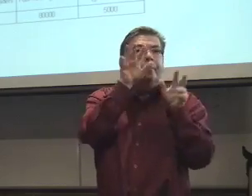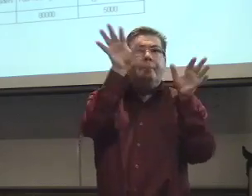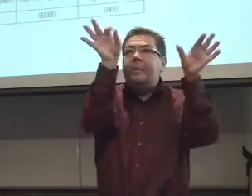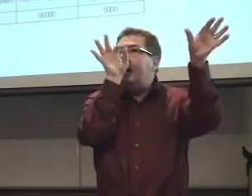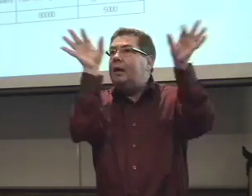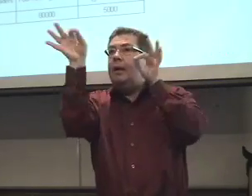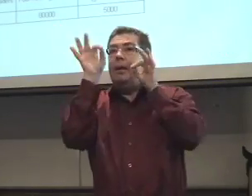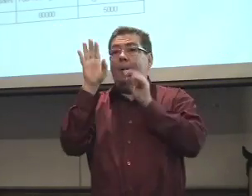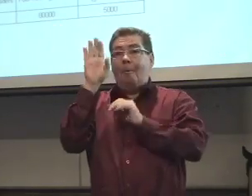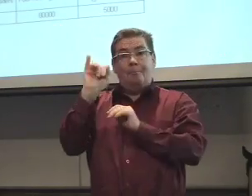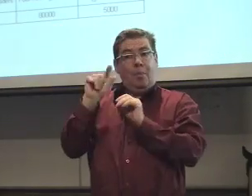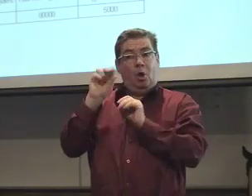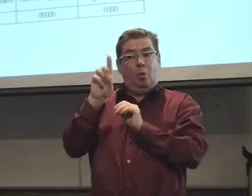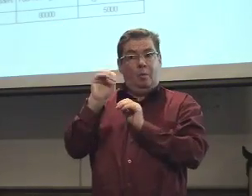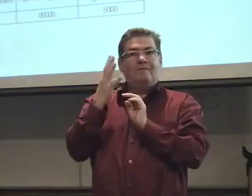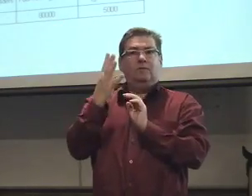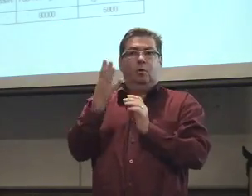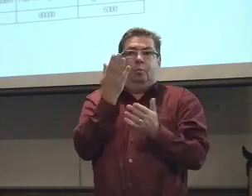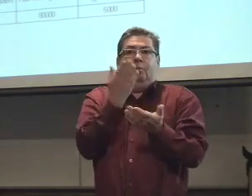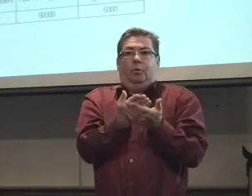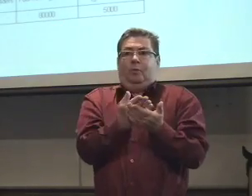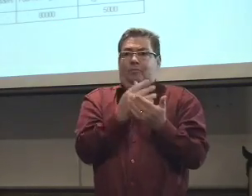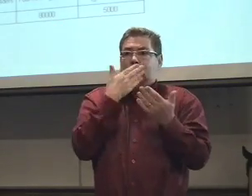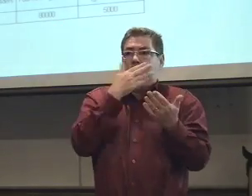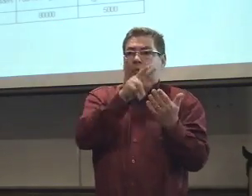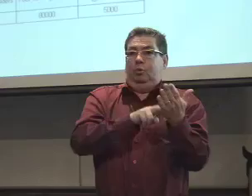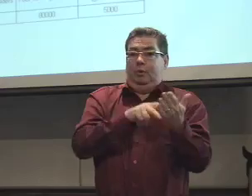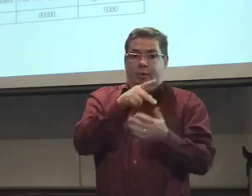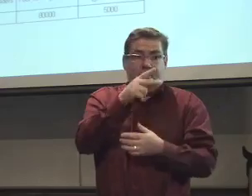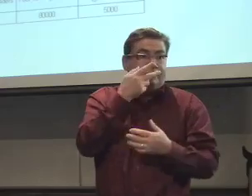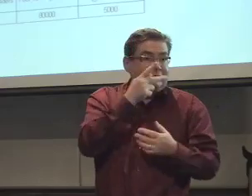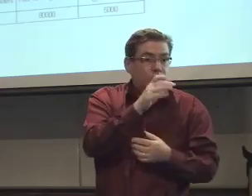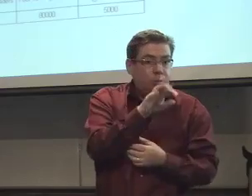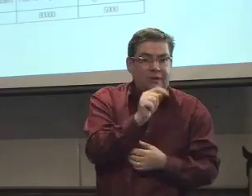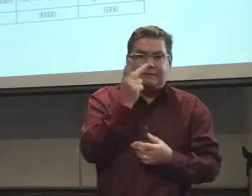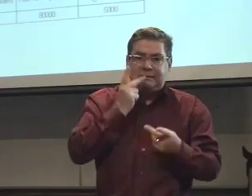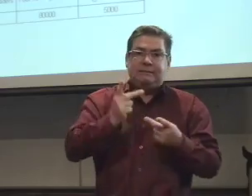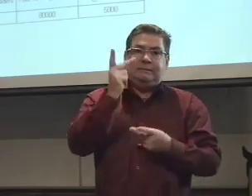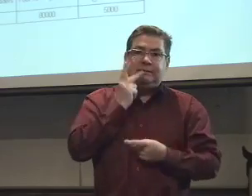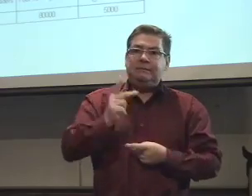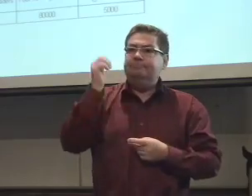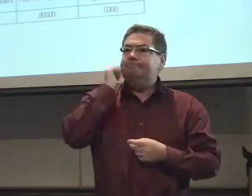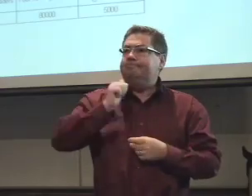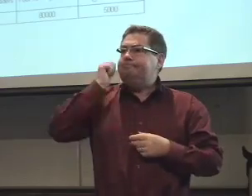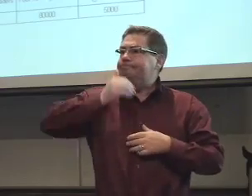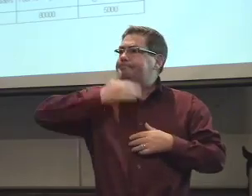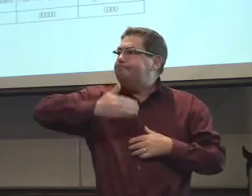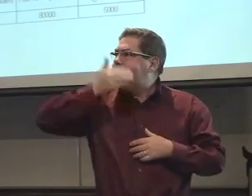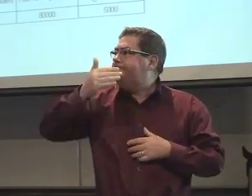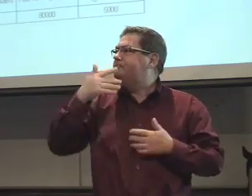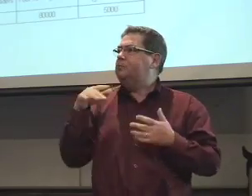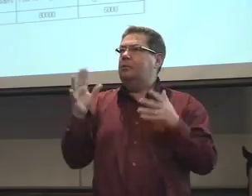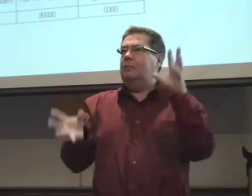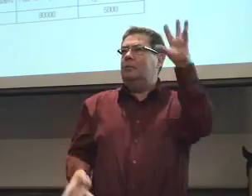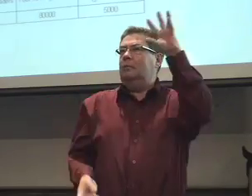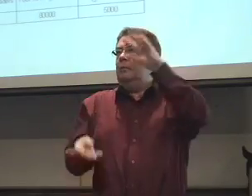4th grade was an indicator. So just being in print constantly. She calculated that by